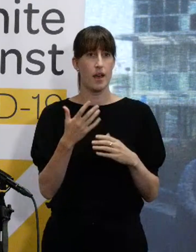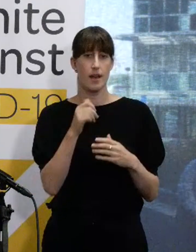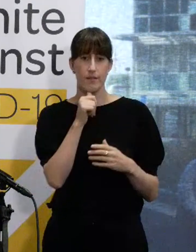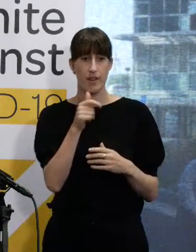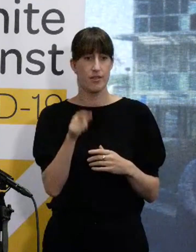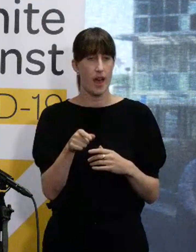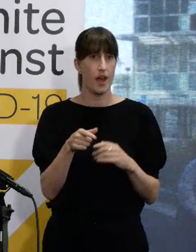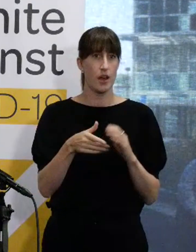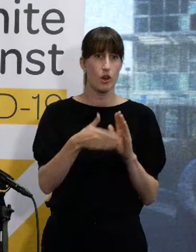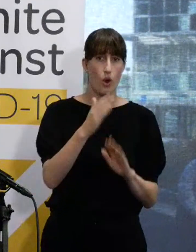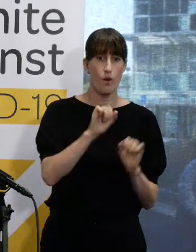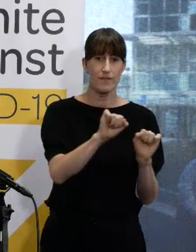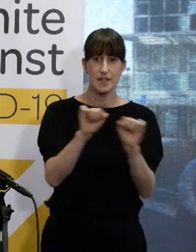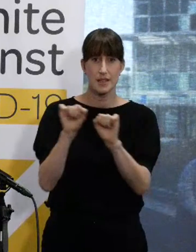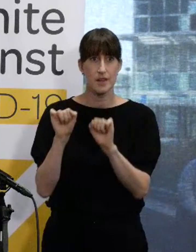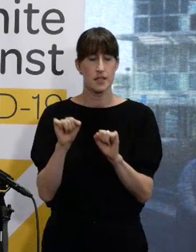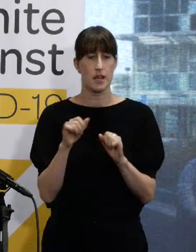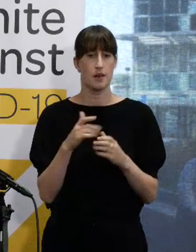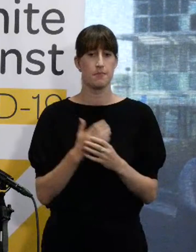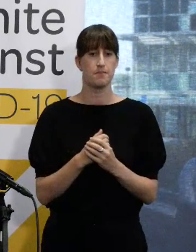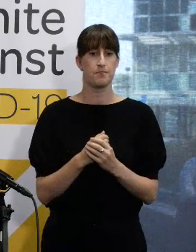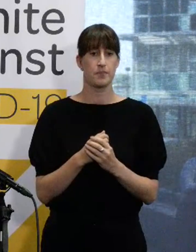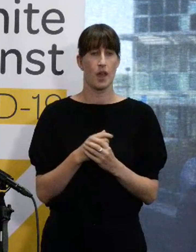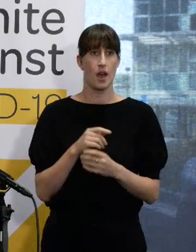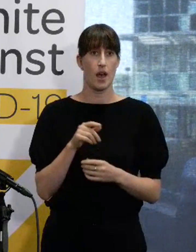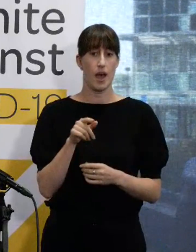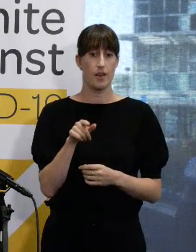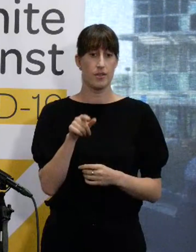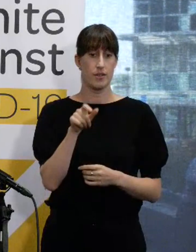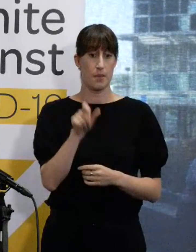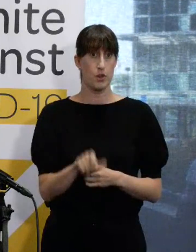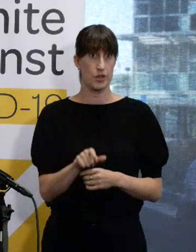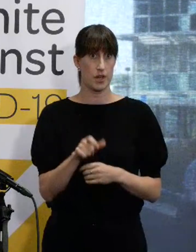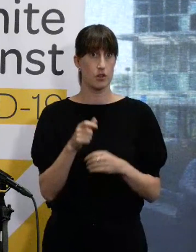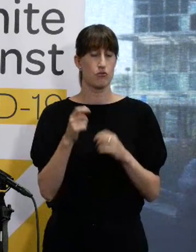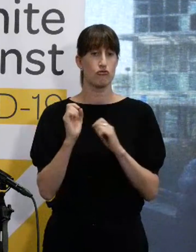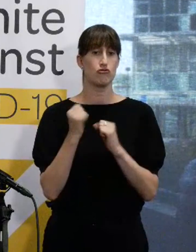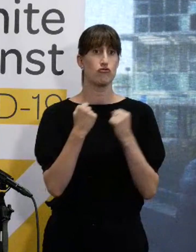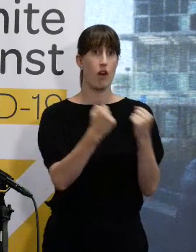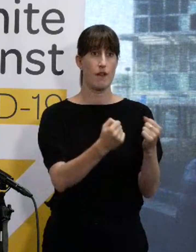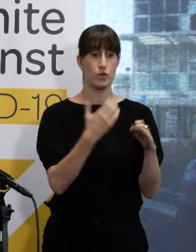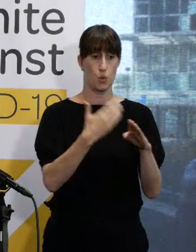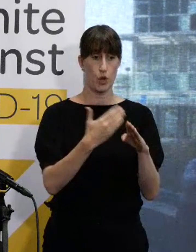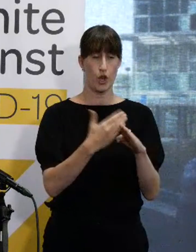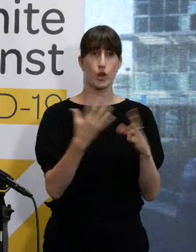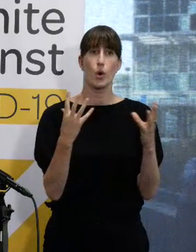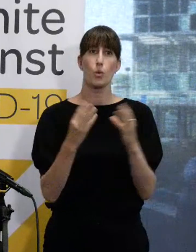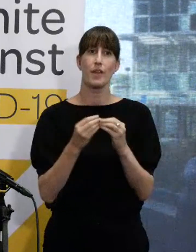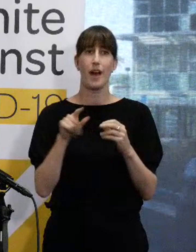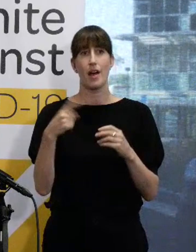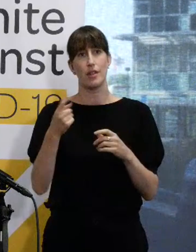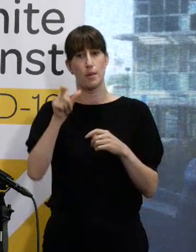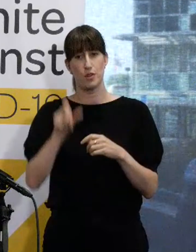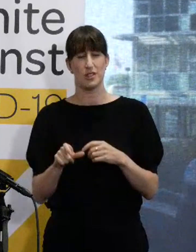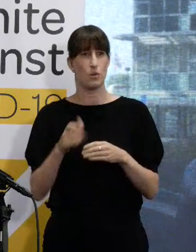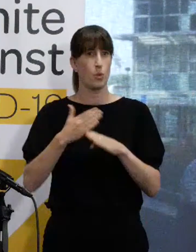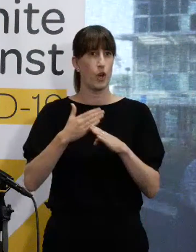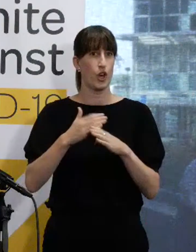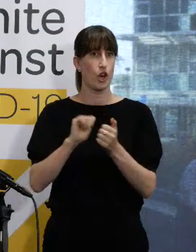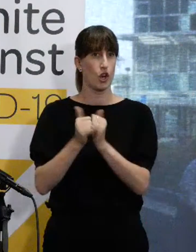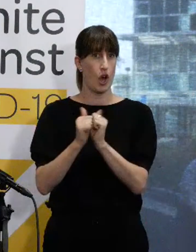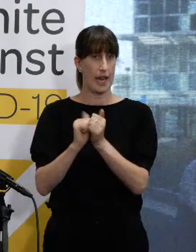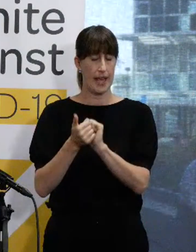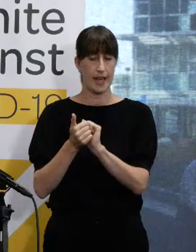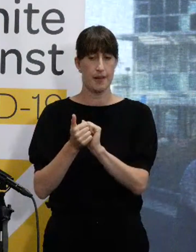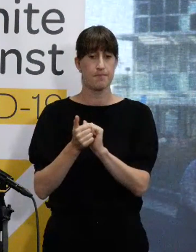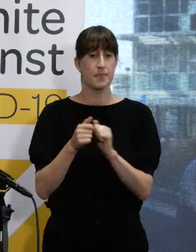they are a close contact and they are self-isolating at home. I should say the case's colleague has been fully vaccinated and will be having